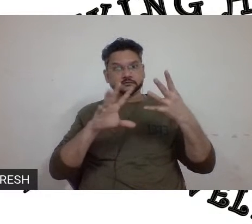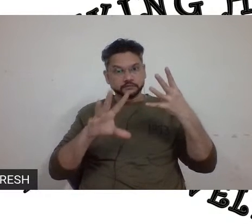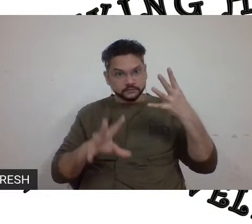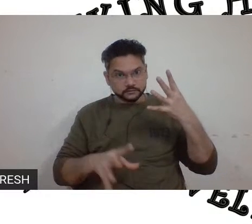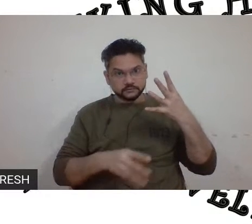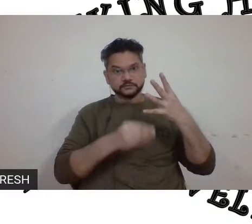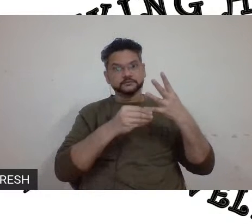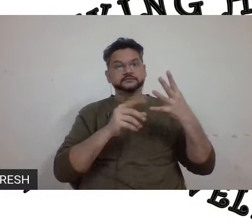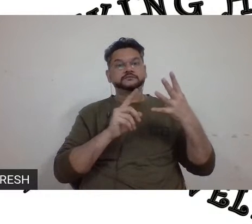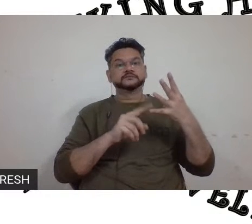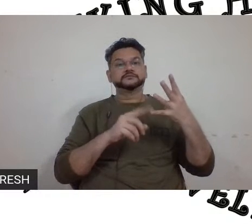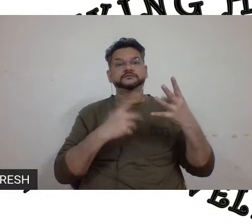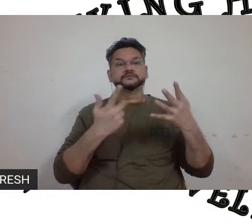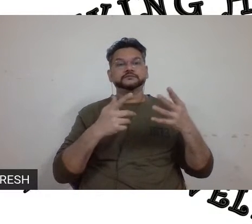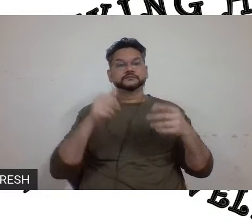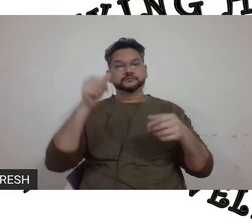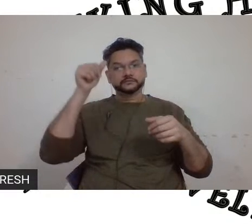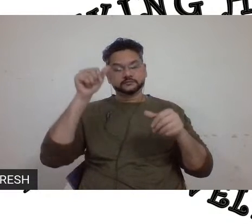autism or